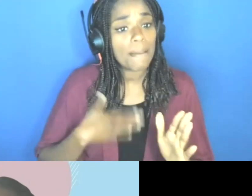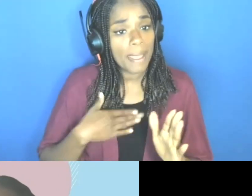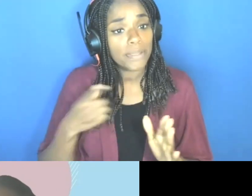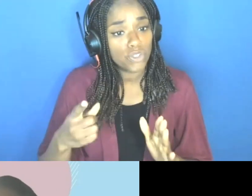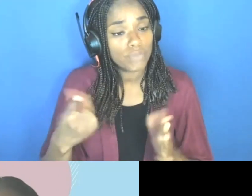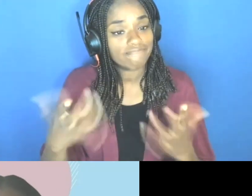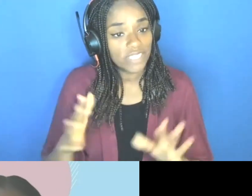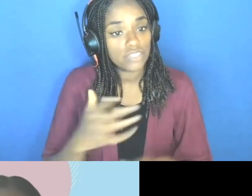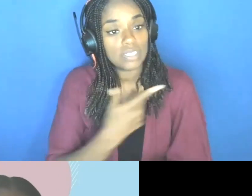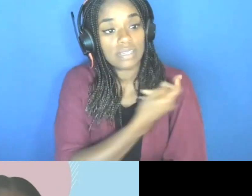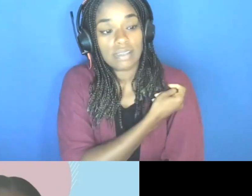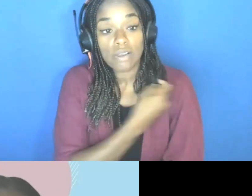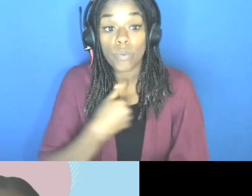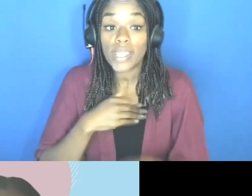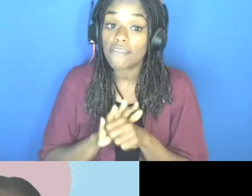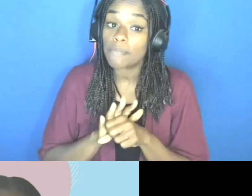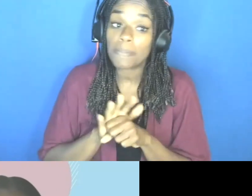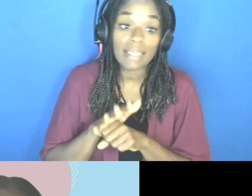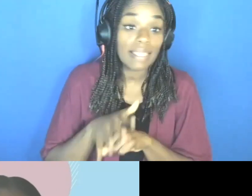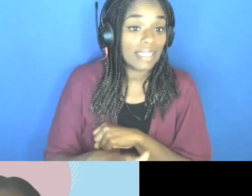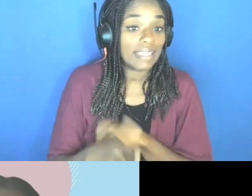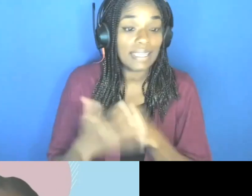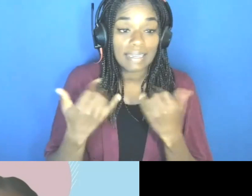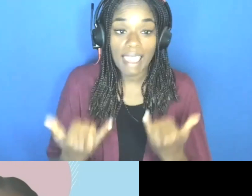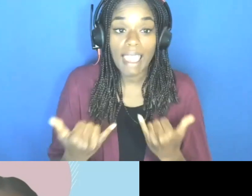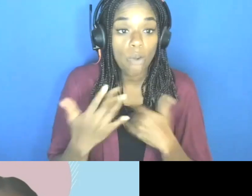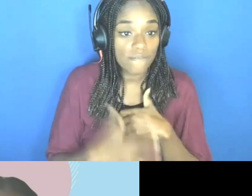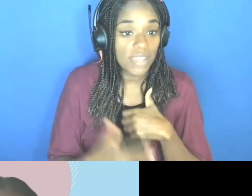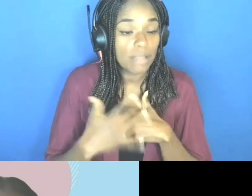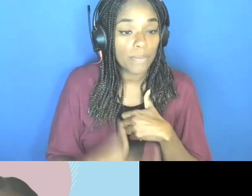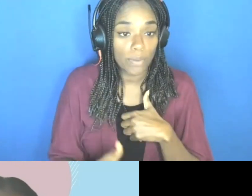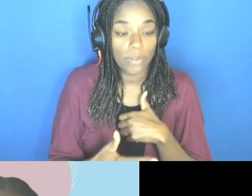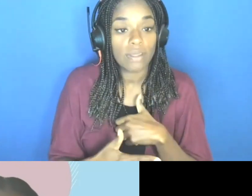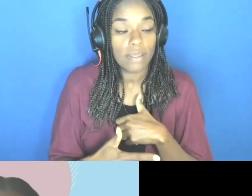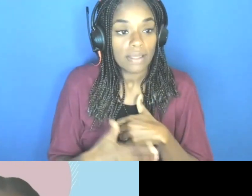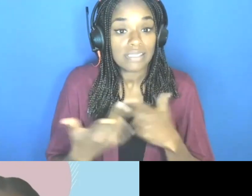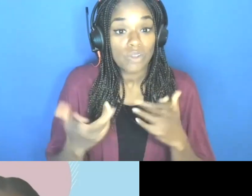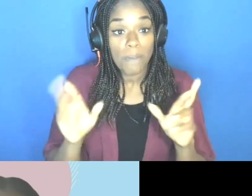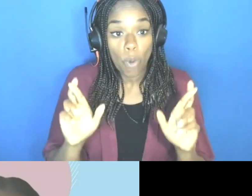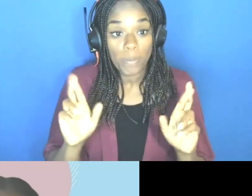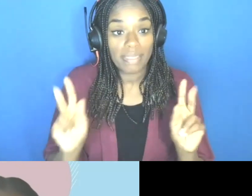We have plenty of vaccine now. And I really hope that people,